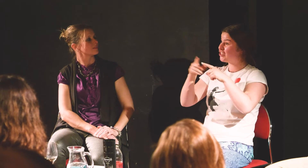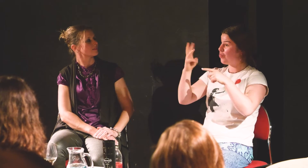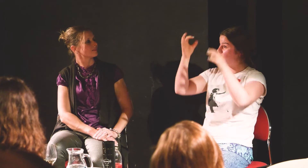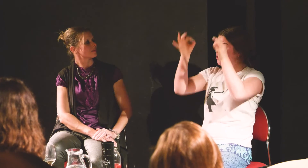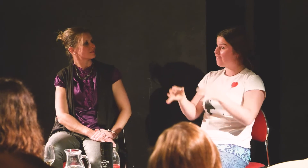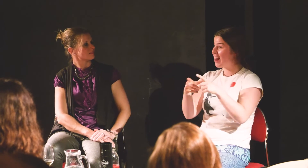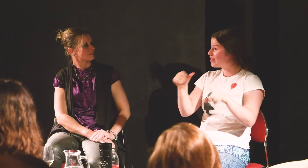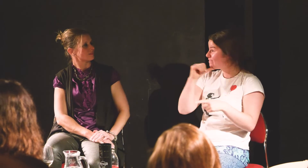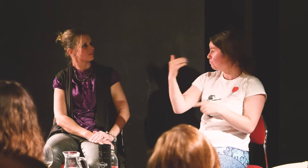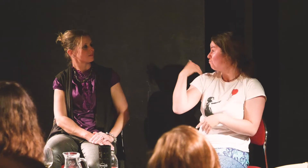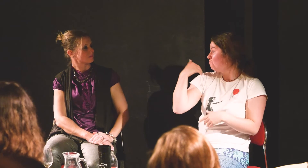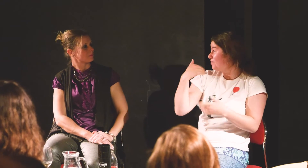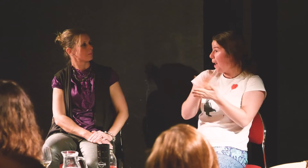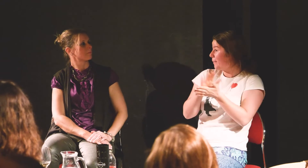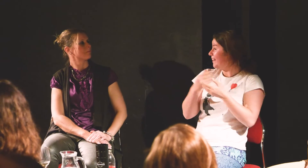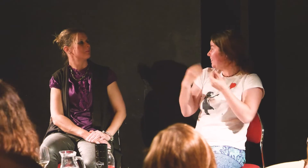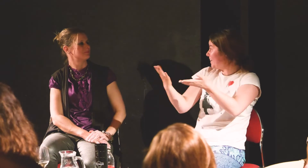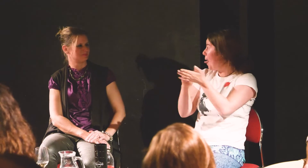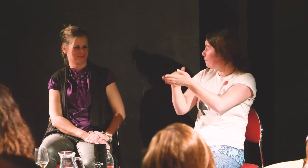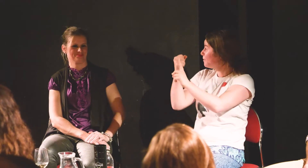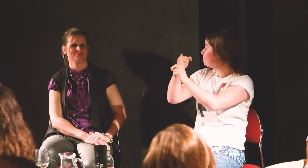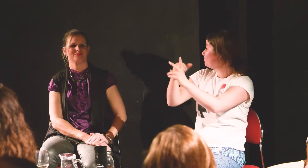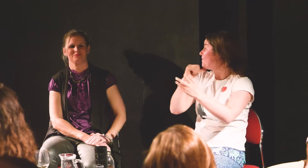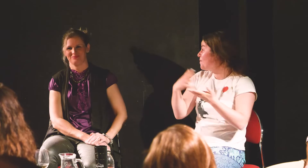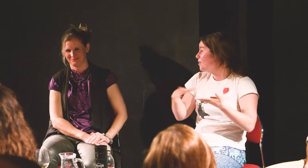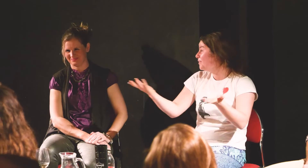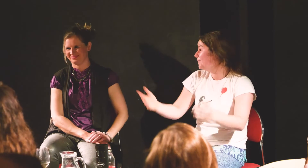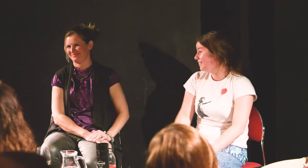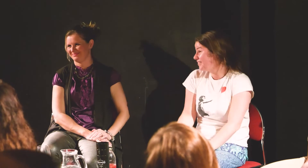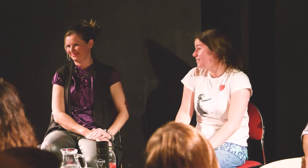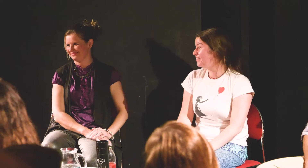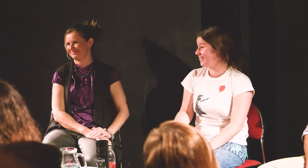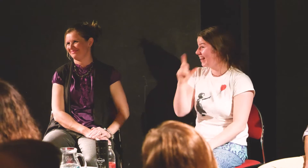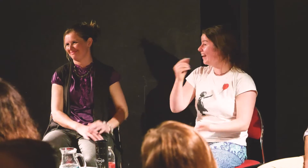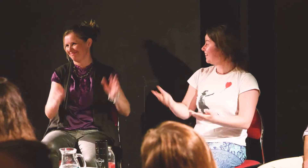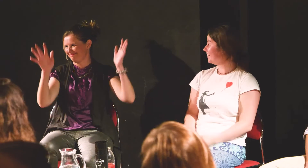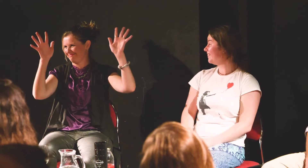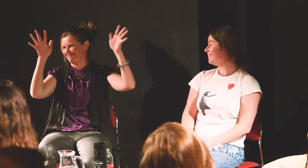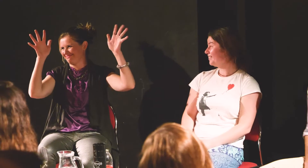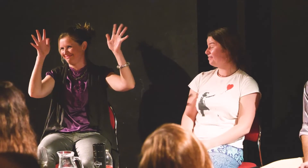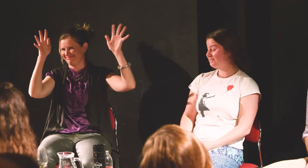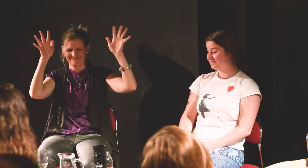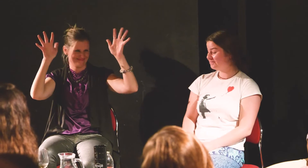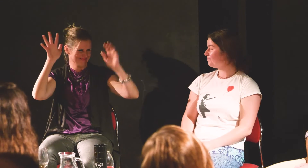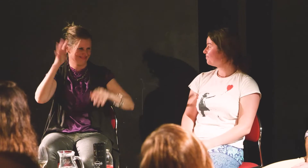So, you know, if you need help getting English as a third official language, just let us know. We're so happy to help.